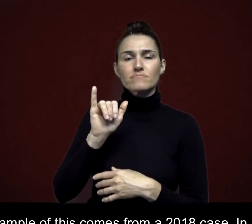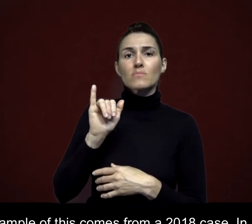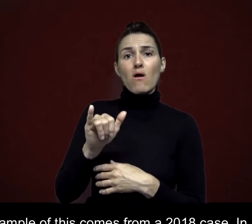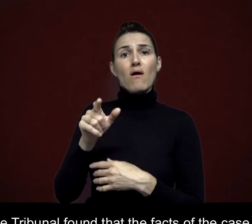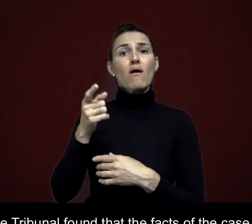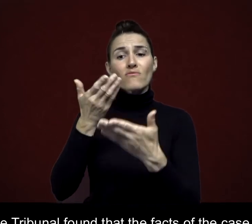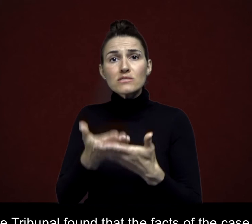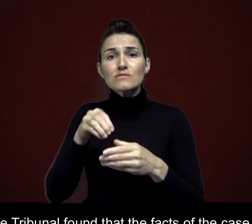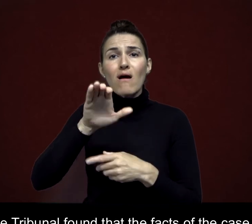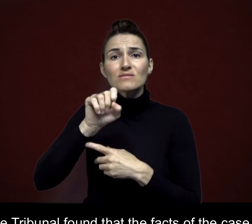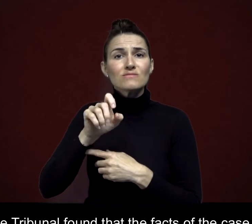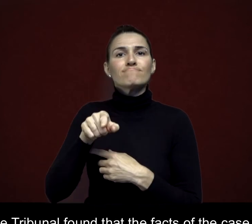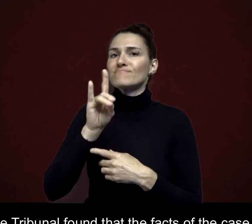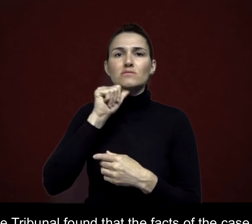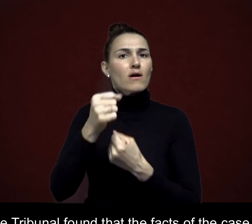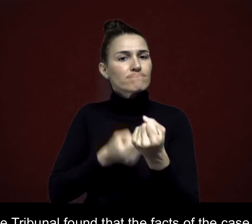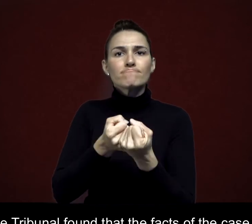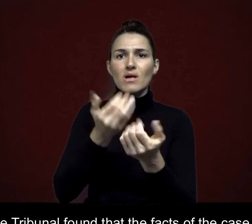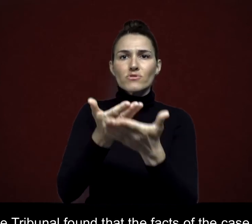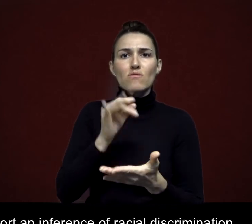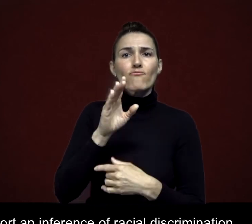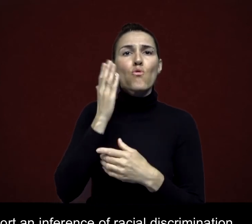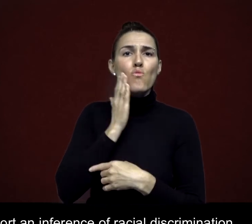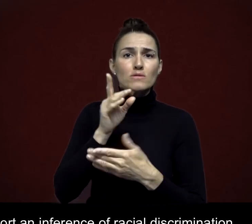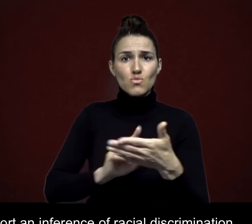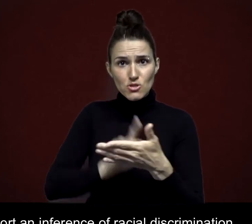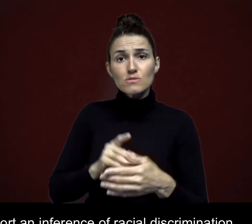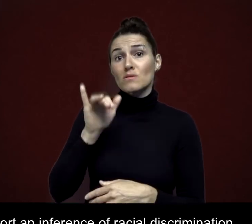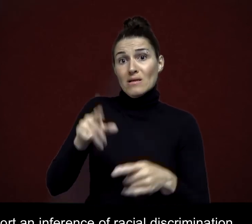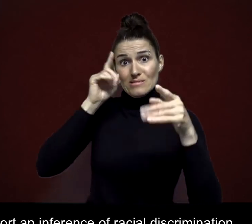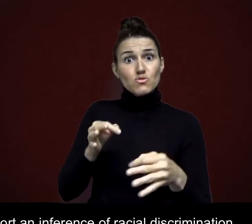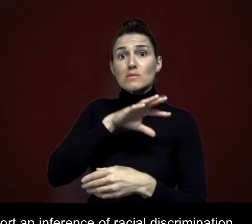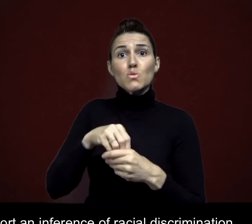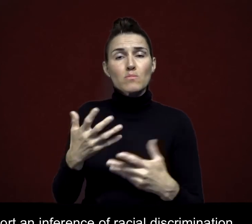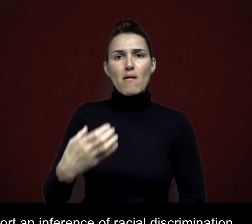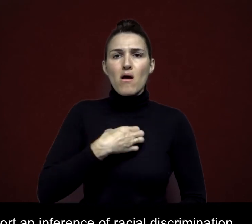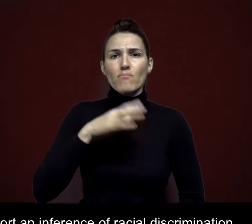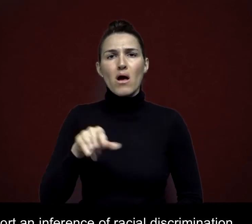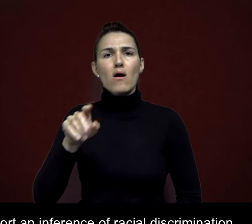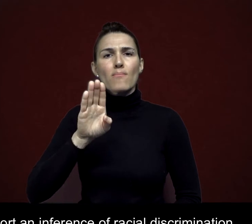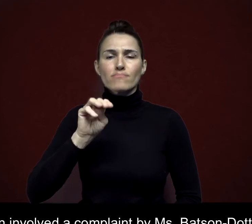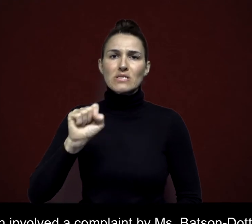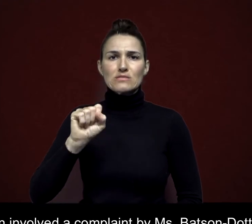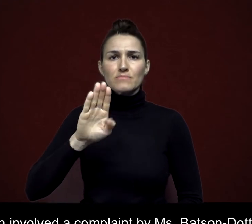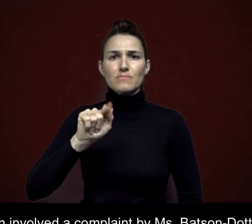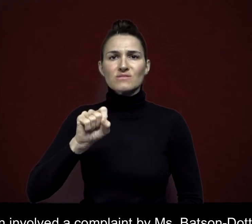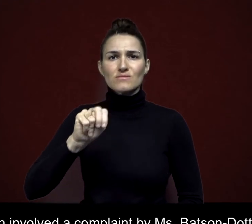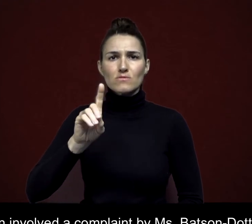In that case, the tribunal found that the facts of the case did not support an inference of racial discrimination. This decision involved a complaint by